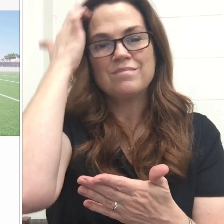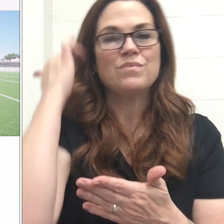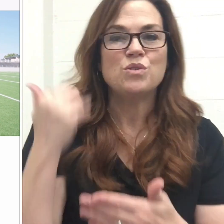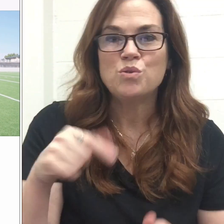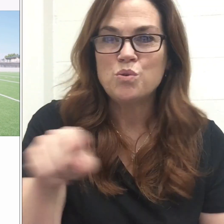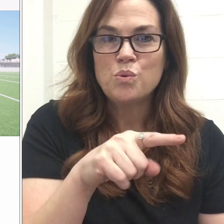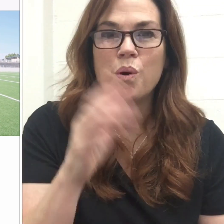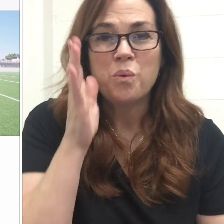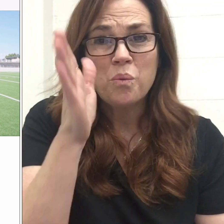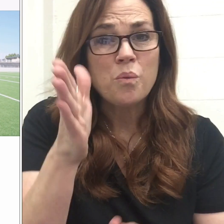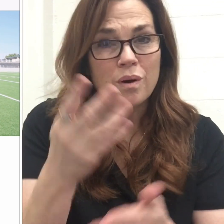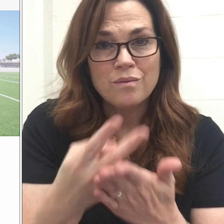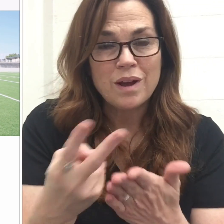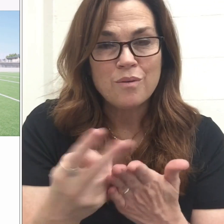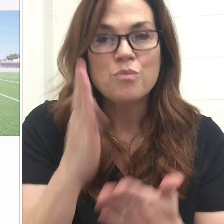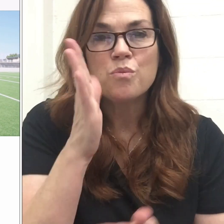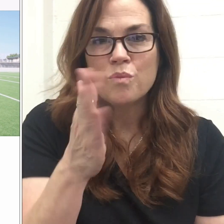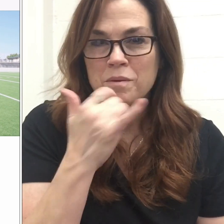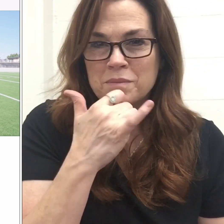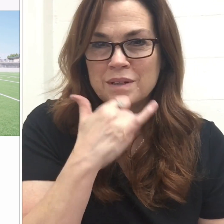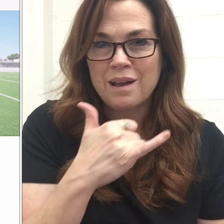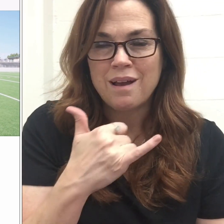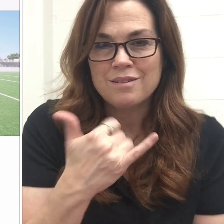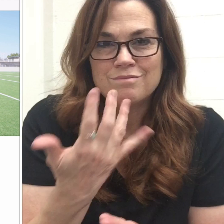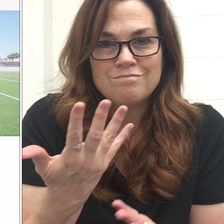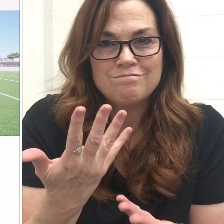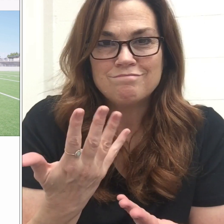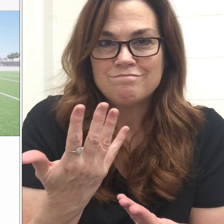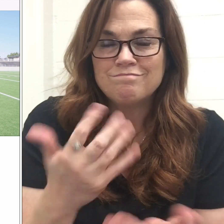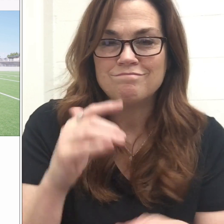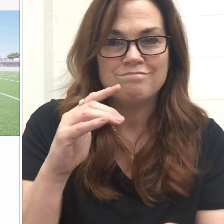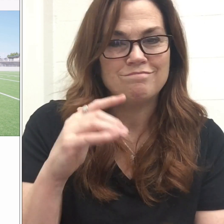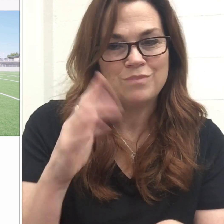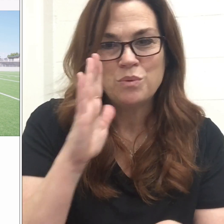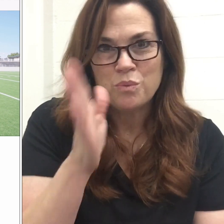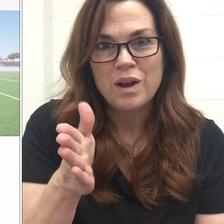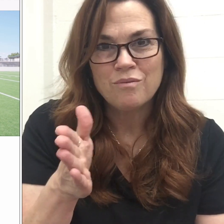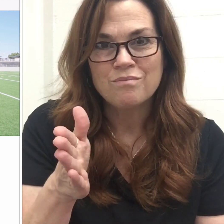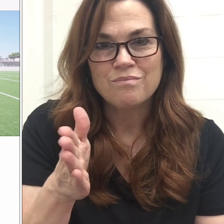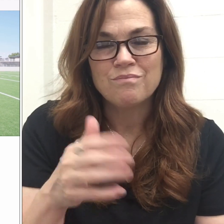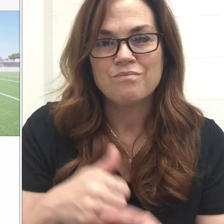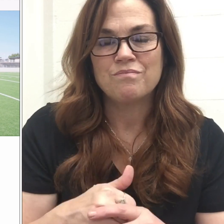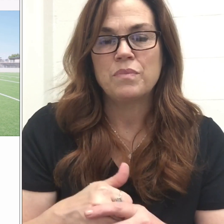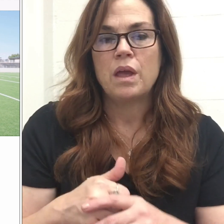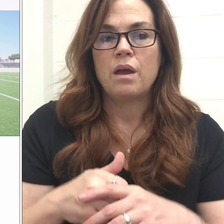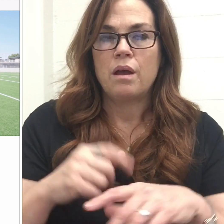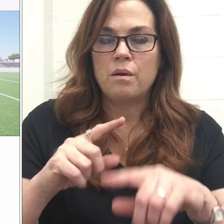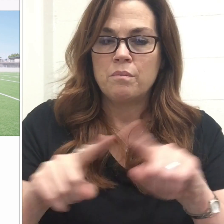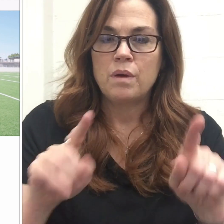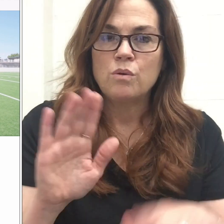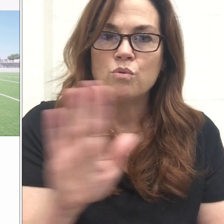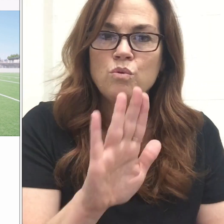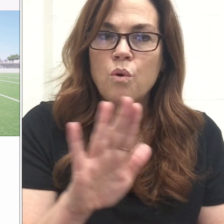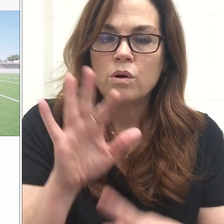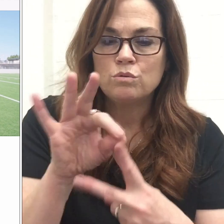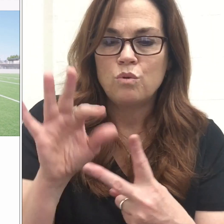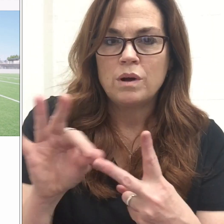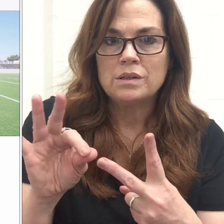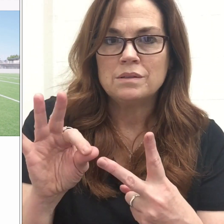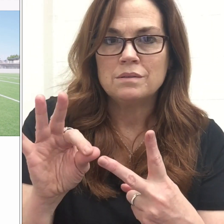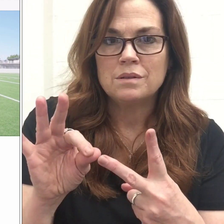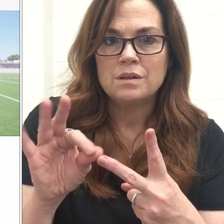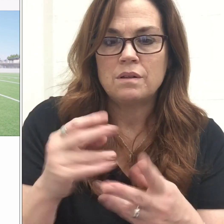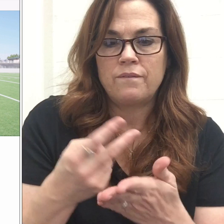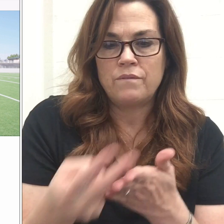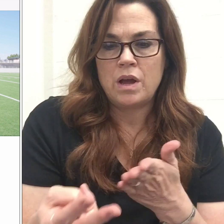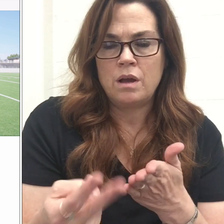part of life. It is not optional. But what is optional is whether or not you learn from it.